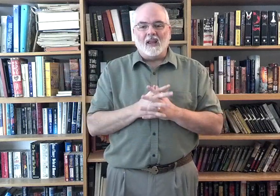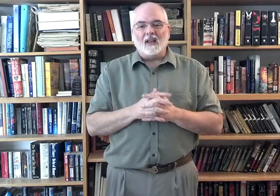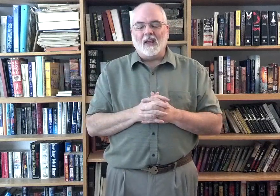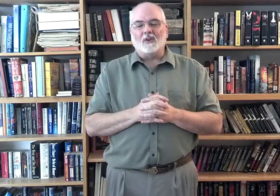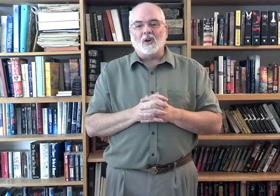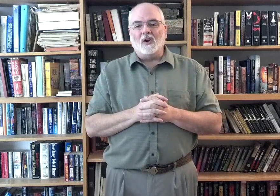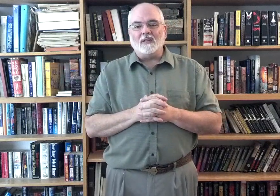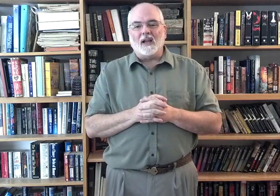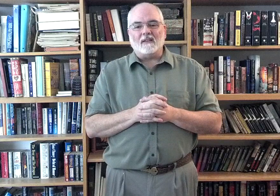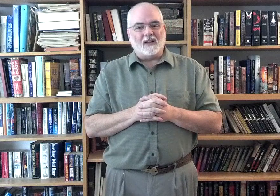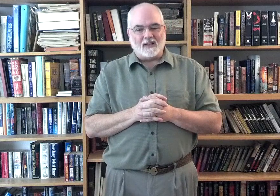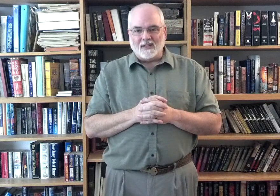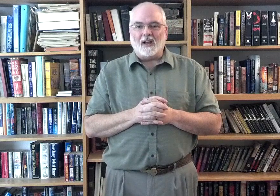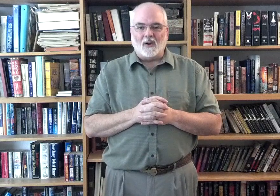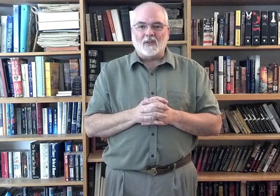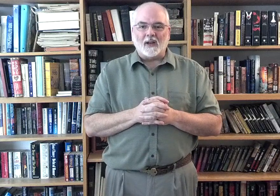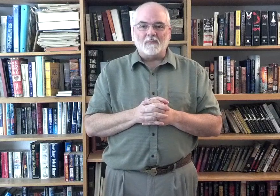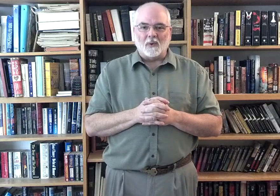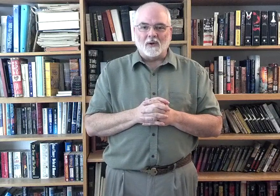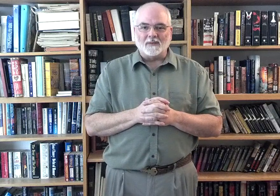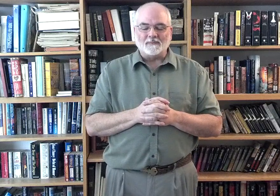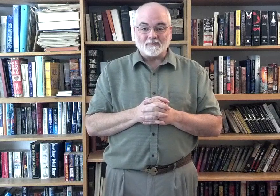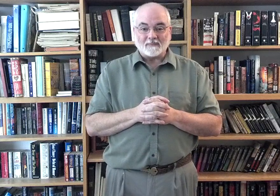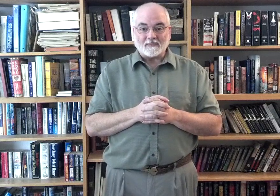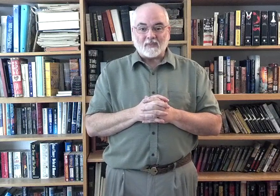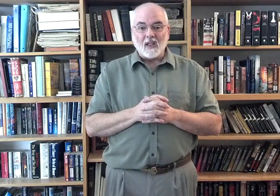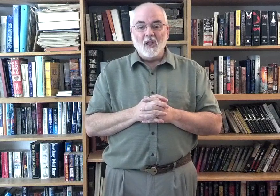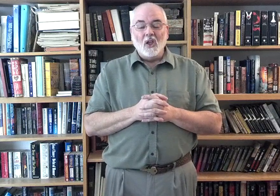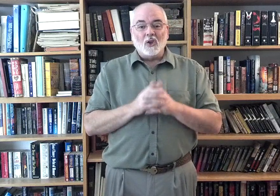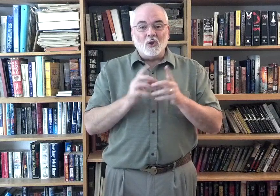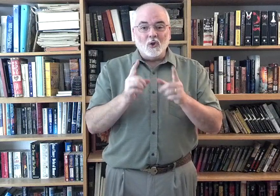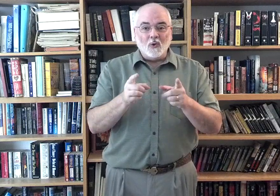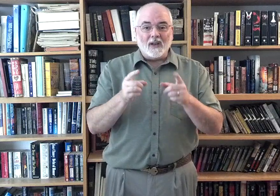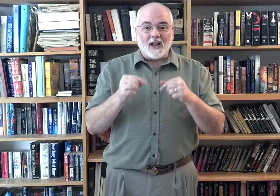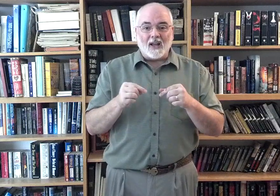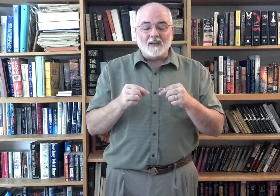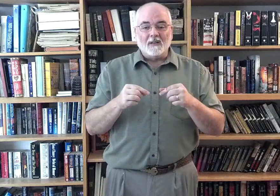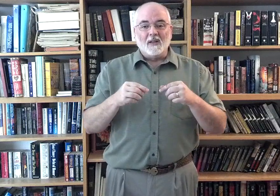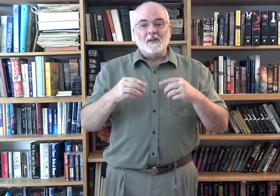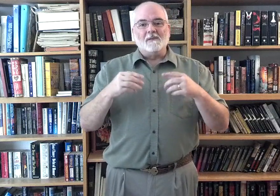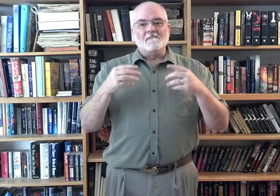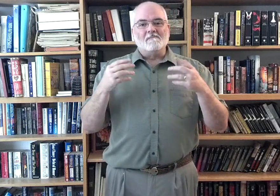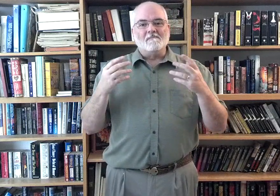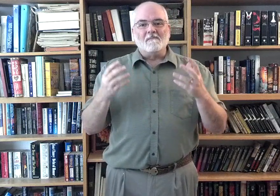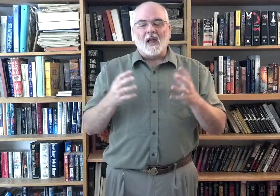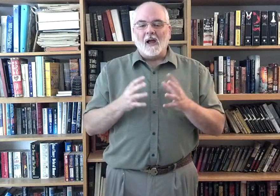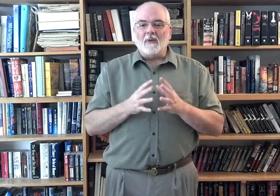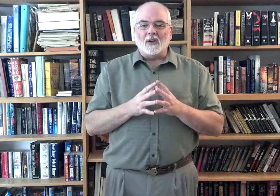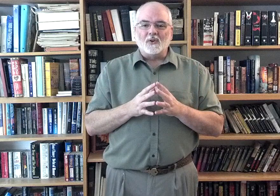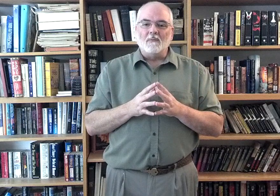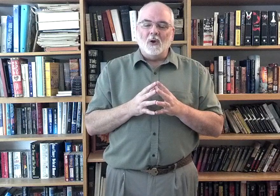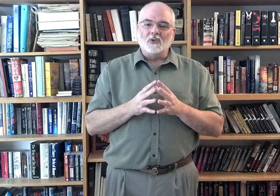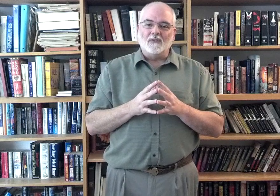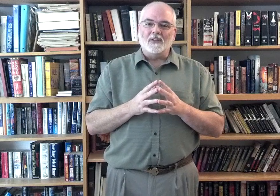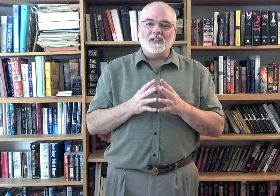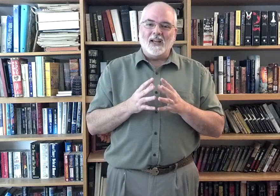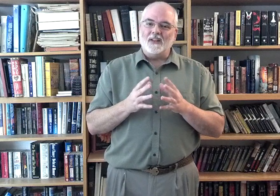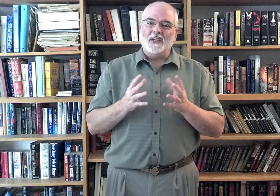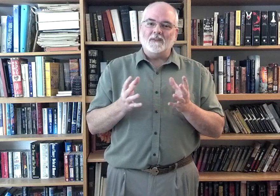It turns out that it's not all that important. You and I'm not sure most of us could tell the difference